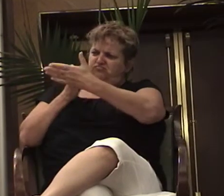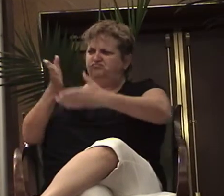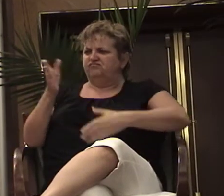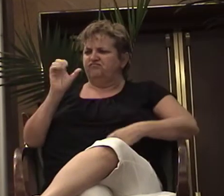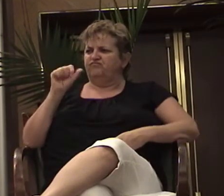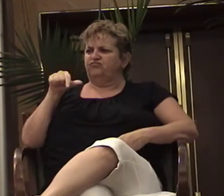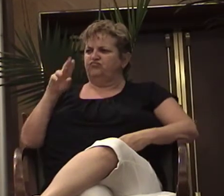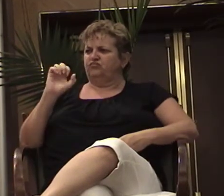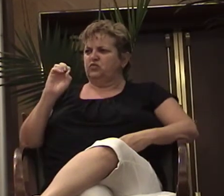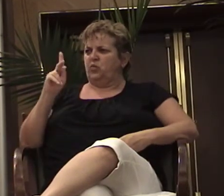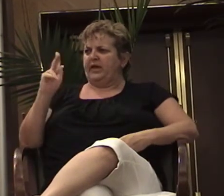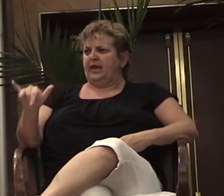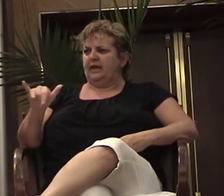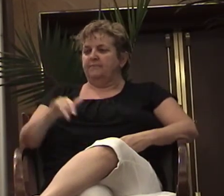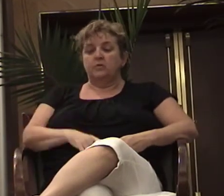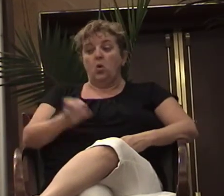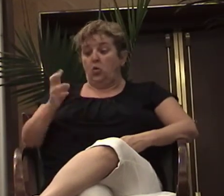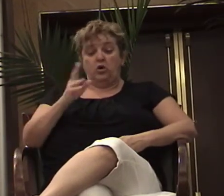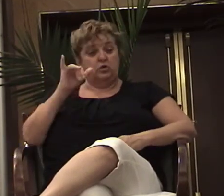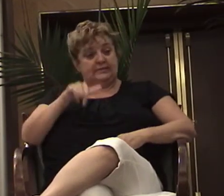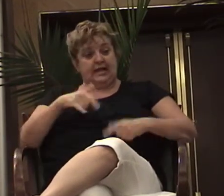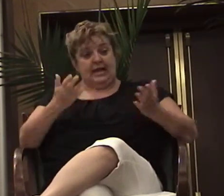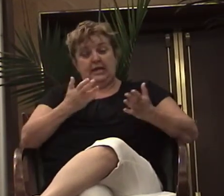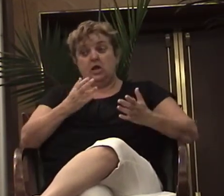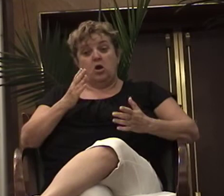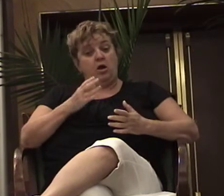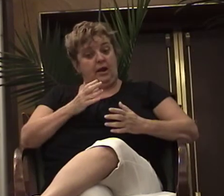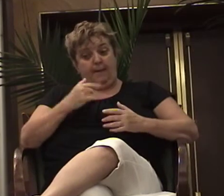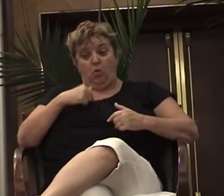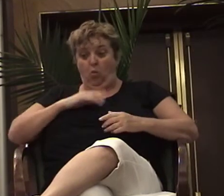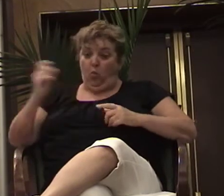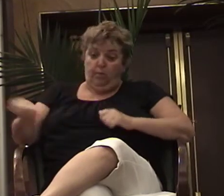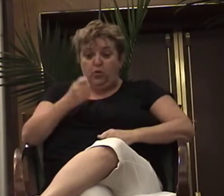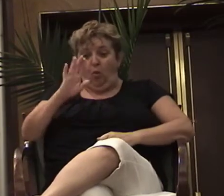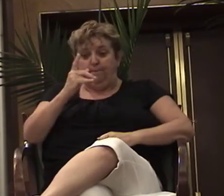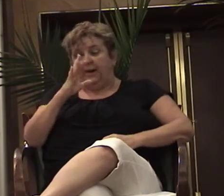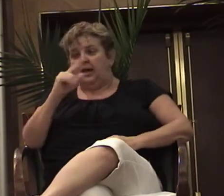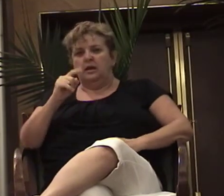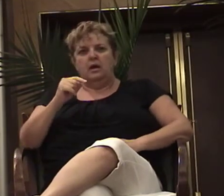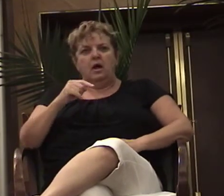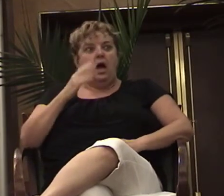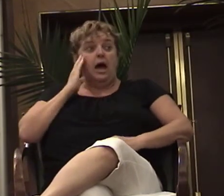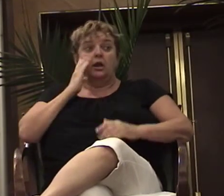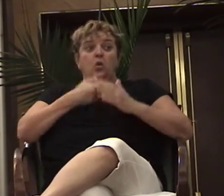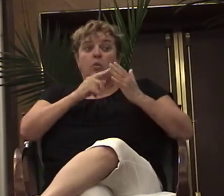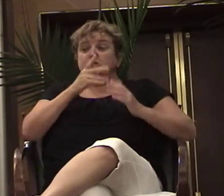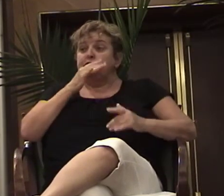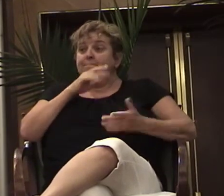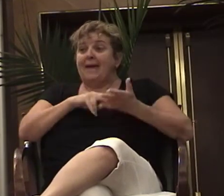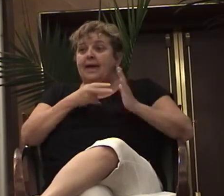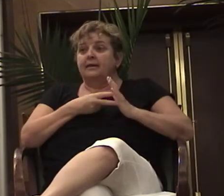stand up to Squeaky or you stay in here and get the buck woman in, I'm going give you. And I knew what my mother felt like and I'm going to do what Squeaky's appeared to be.